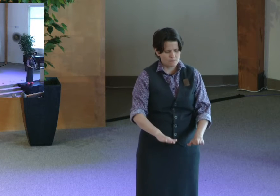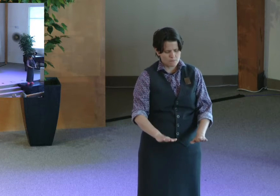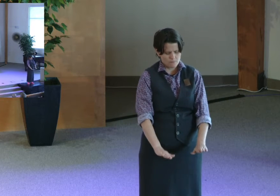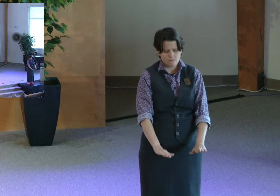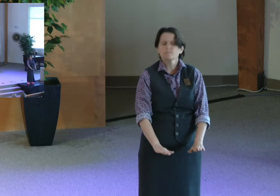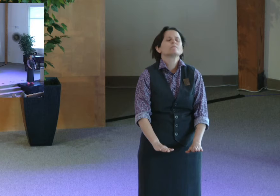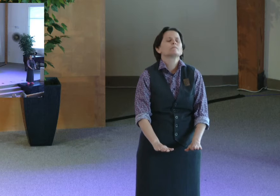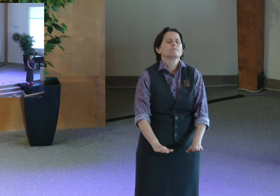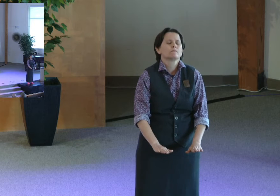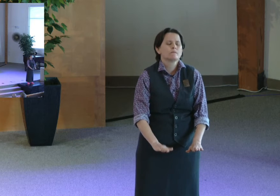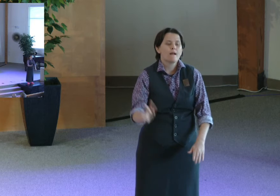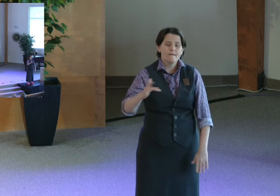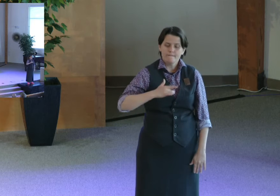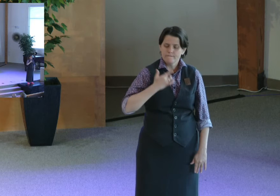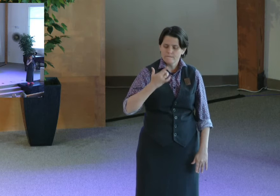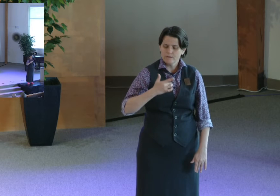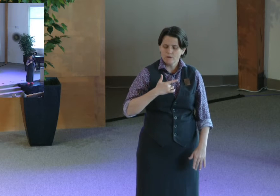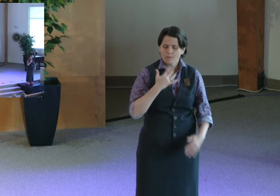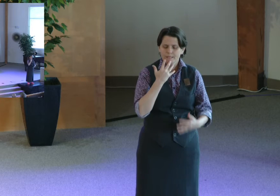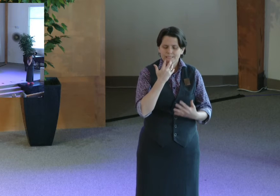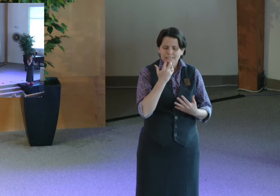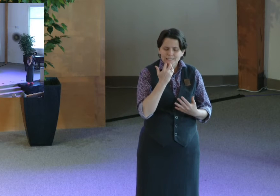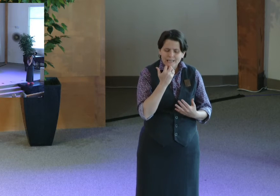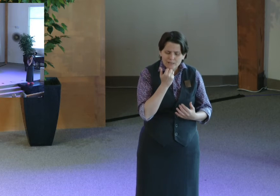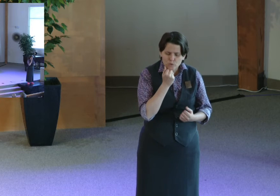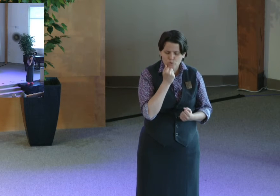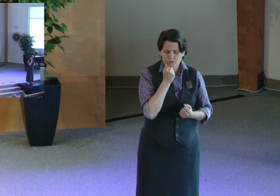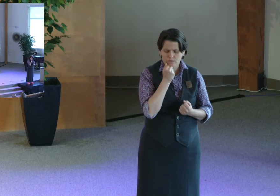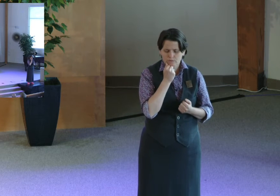sacredness that's in this sanctuary.